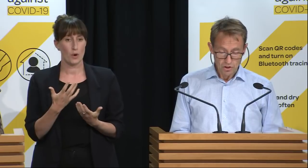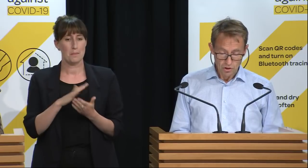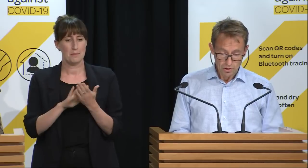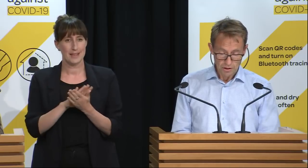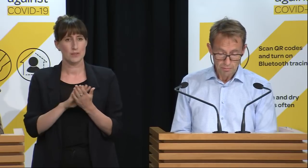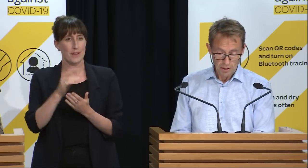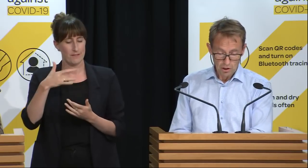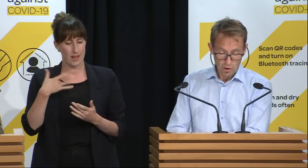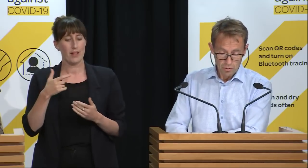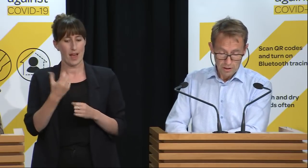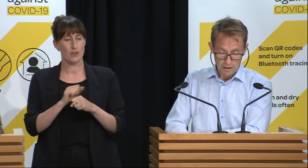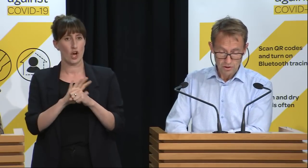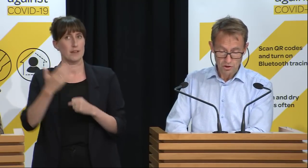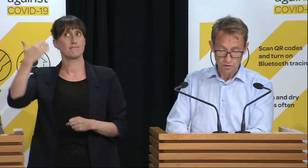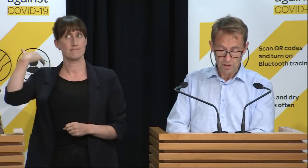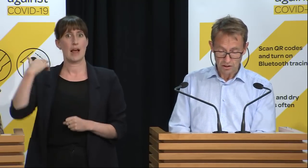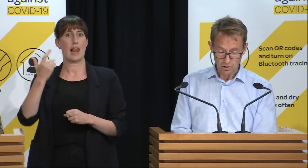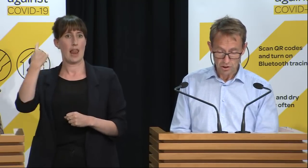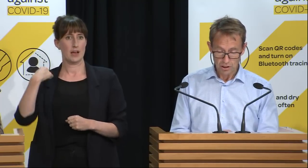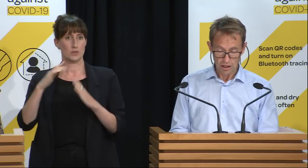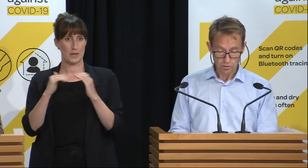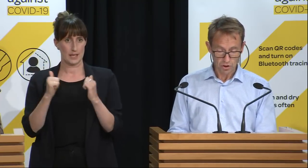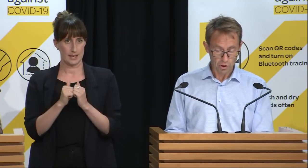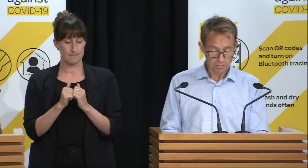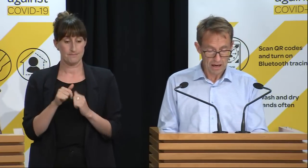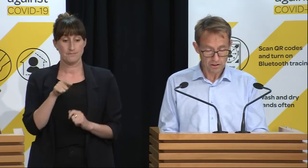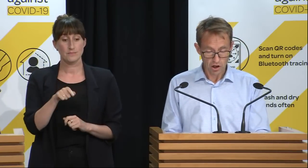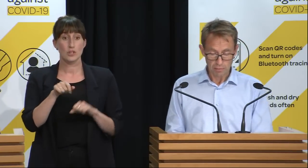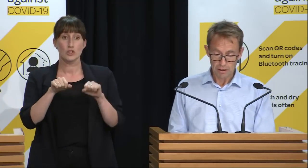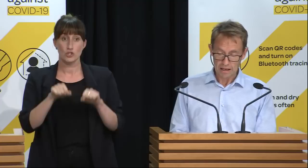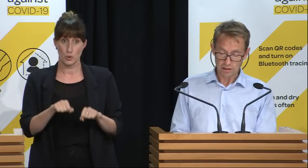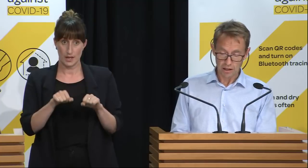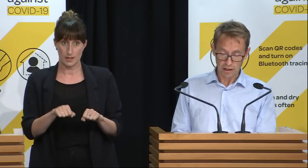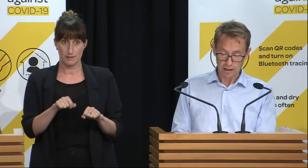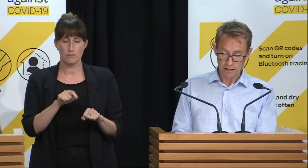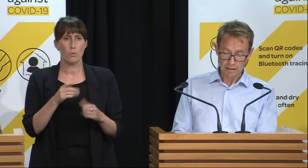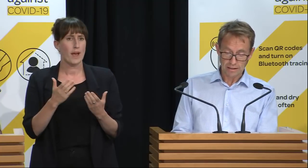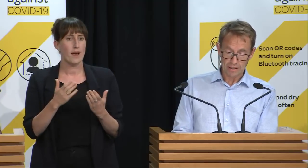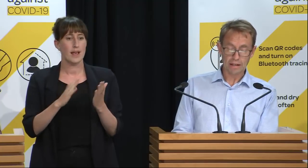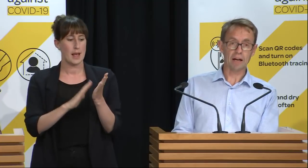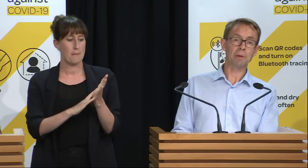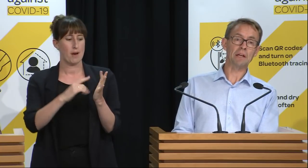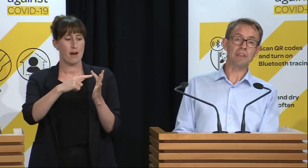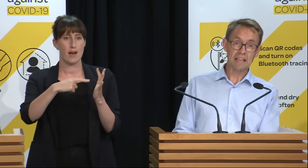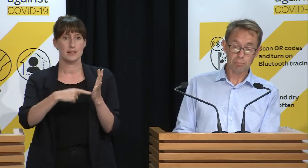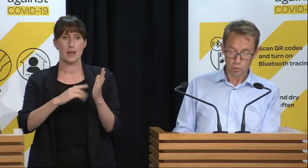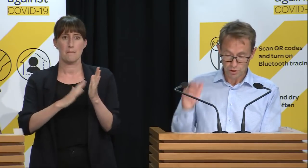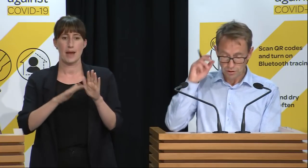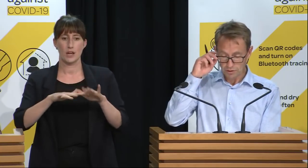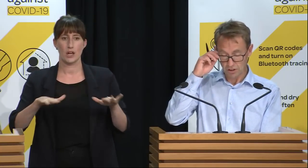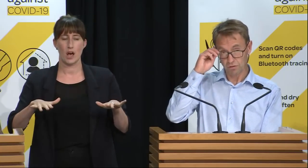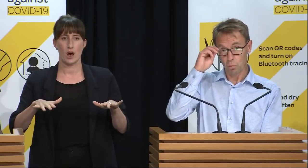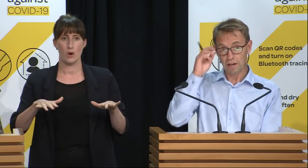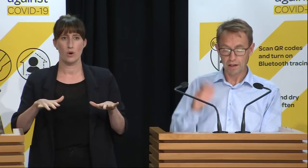He is a student at Manukau Institute of Technology and also works part-time at a company at the